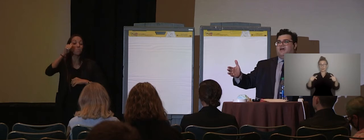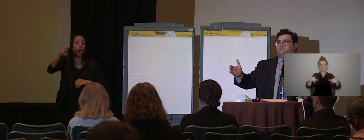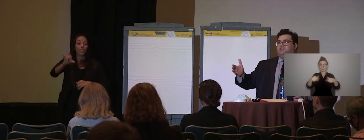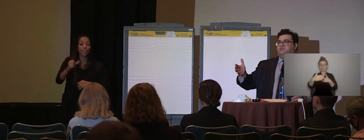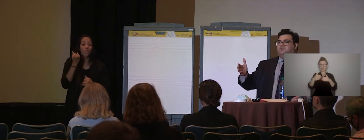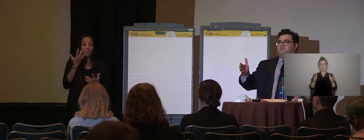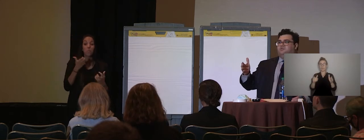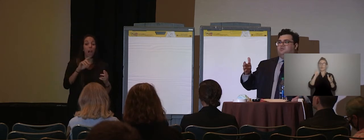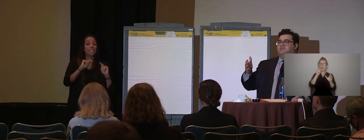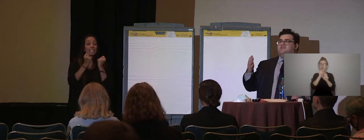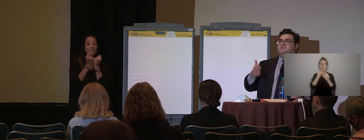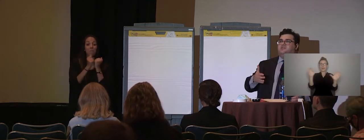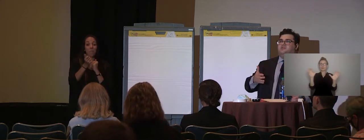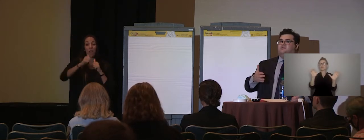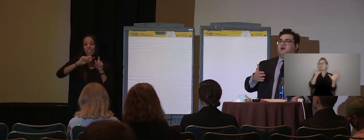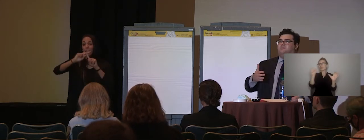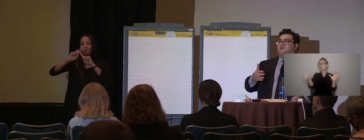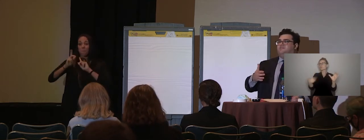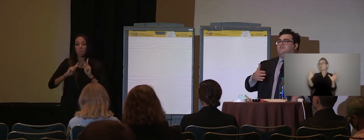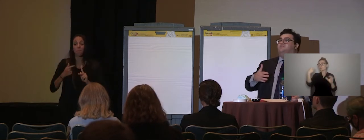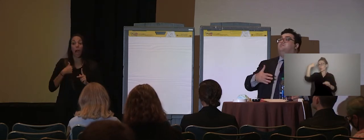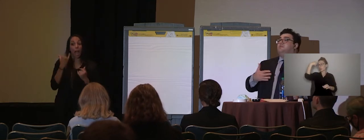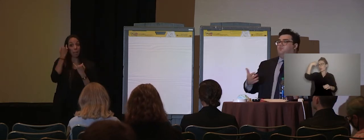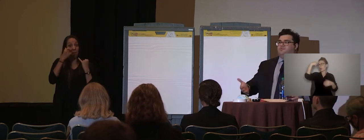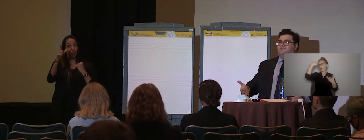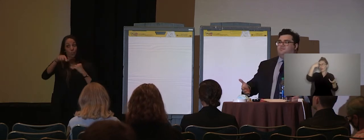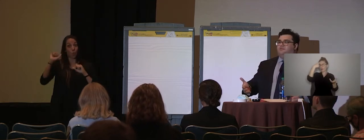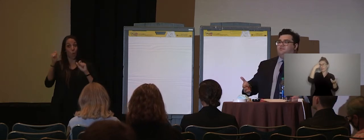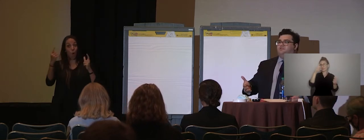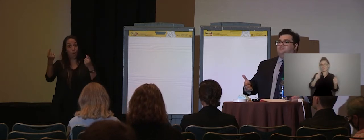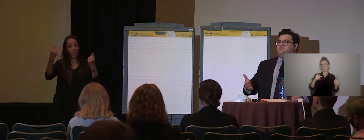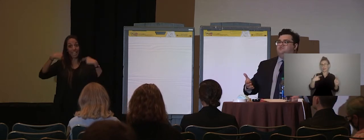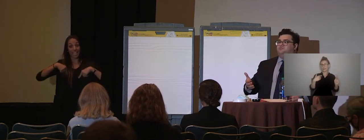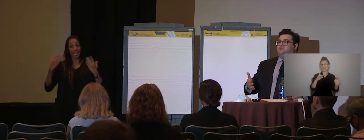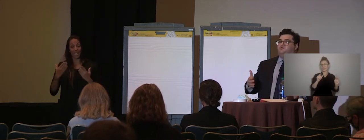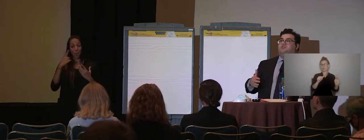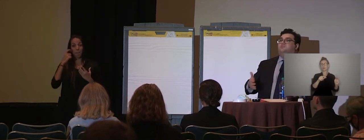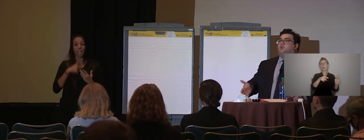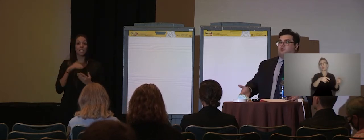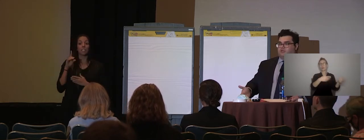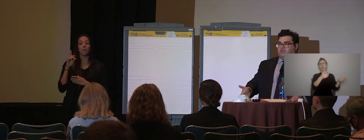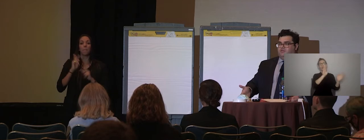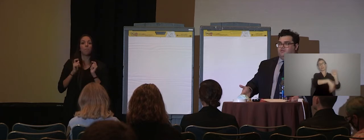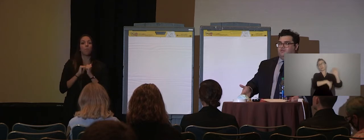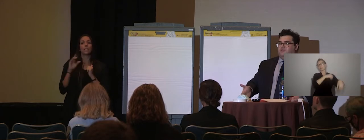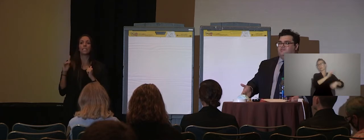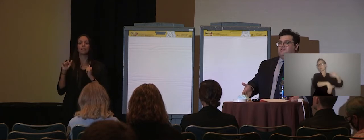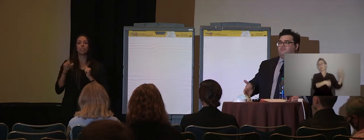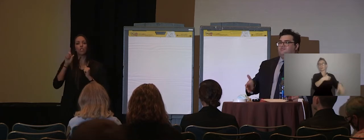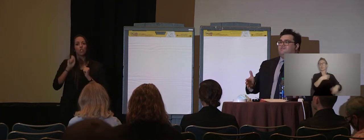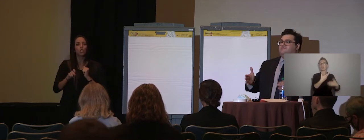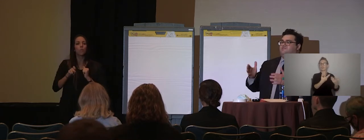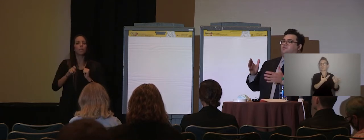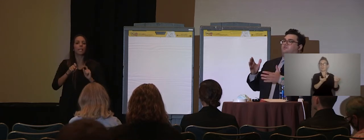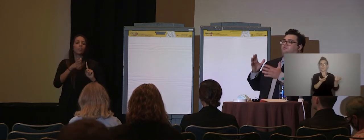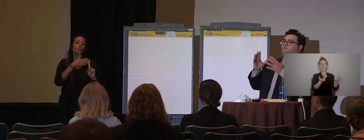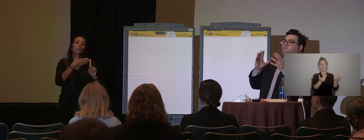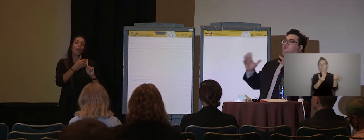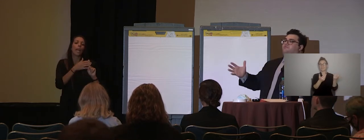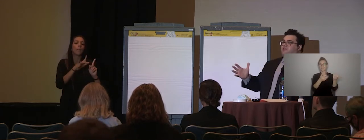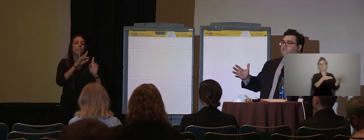I imagine, is in here not because they think people with disabilities should be treated poorly. So I think this is